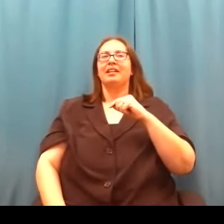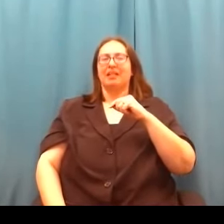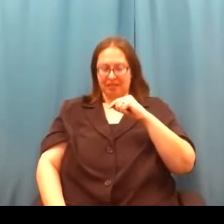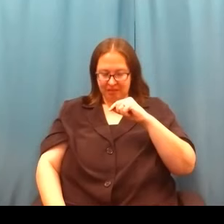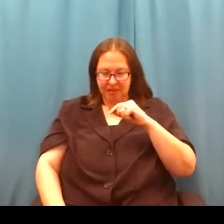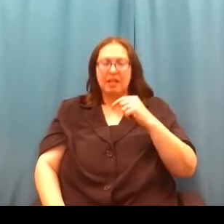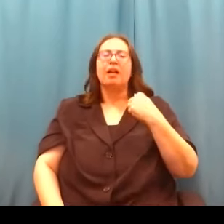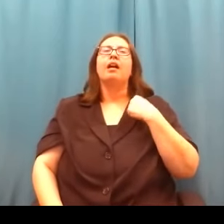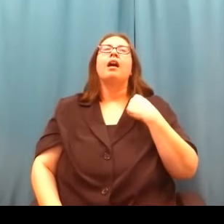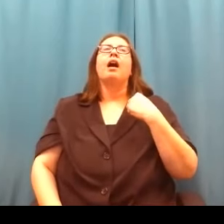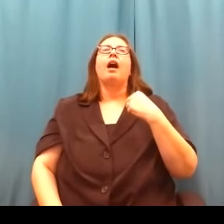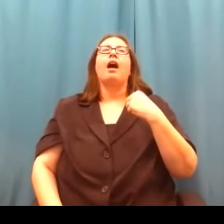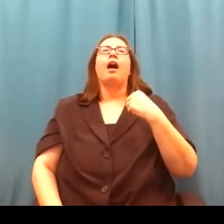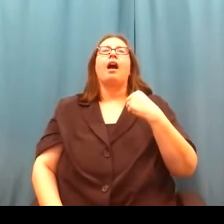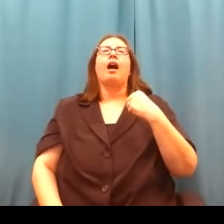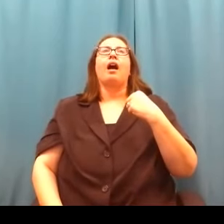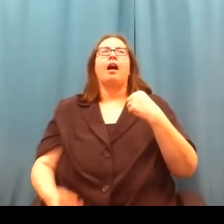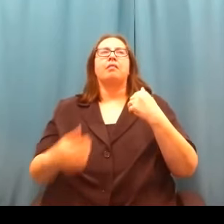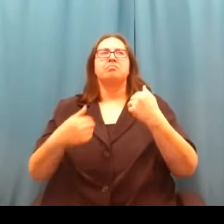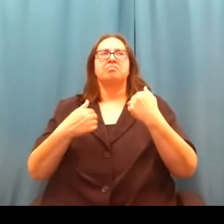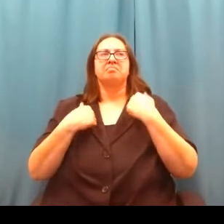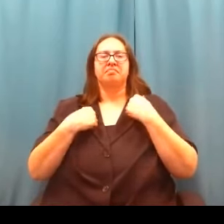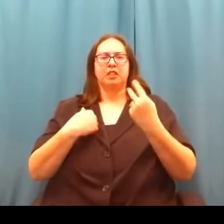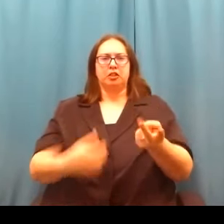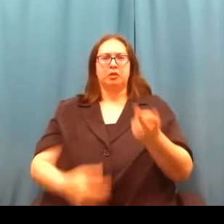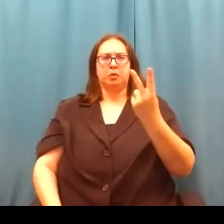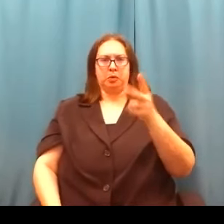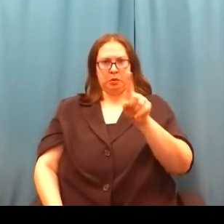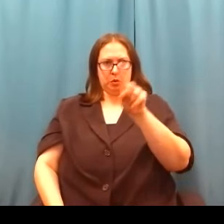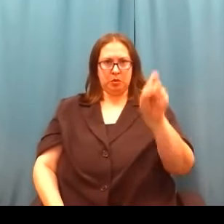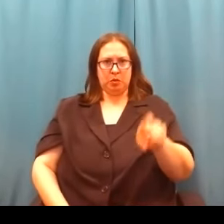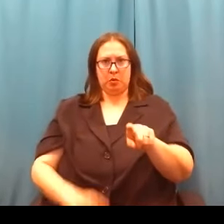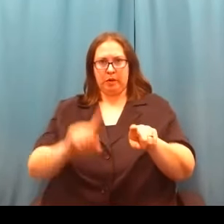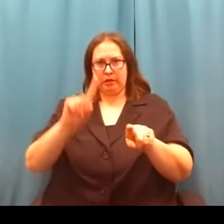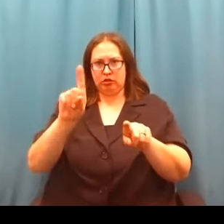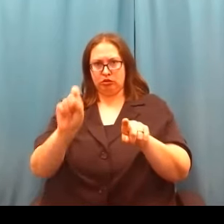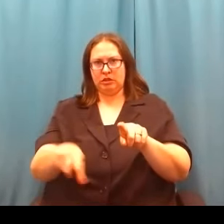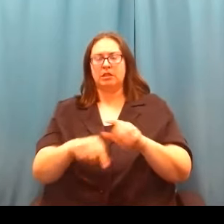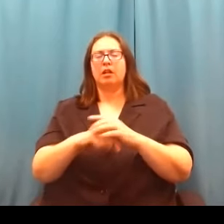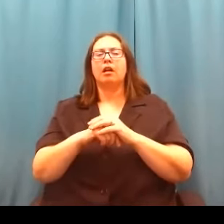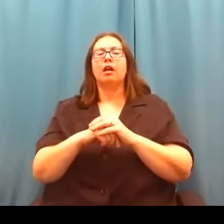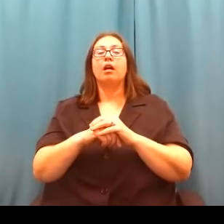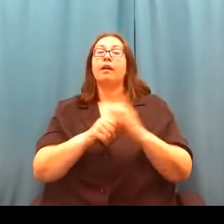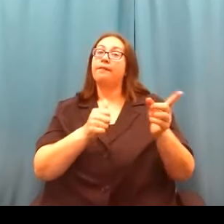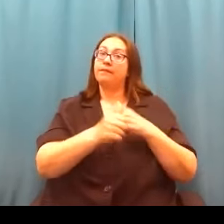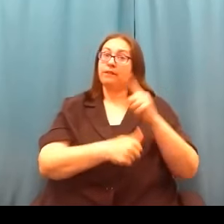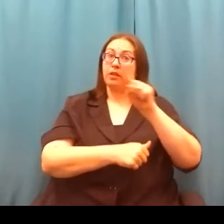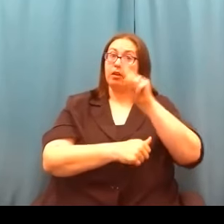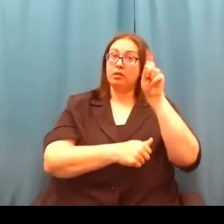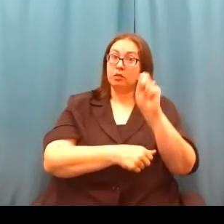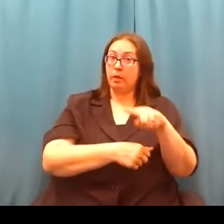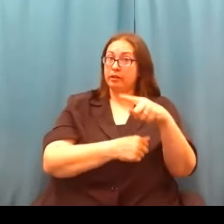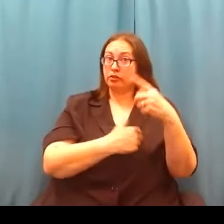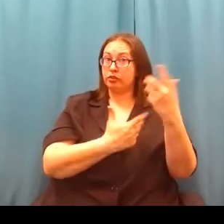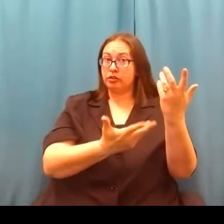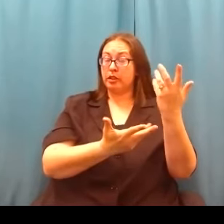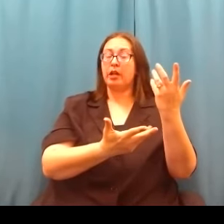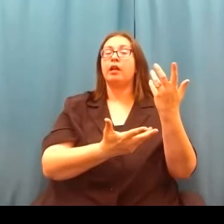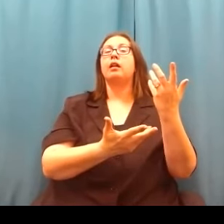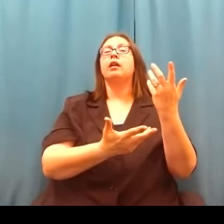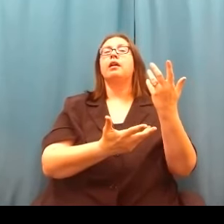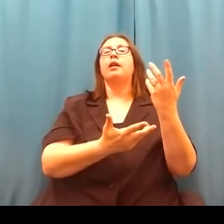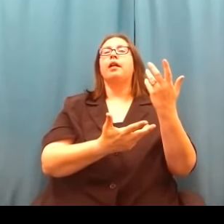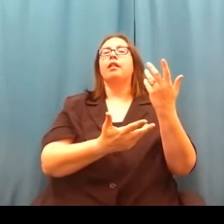Yes, I had 2 questions. My first question was about